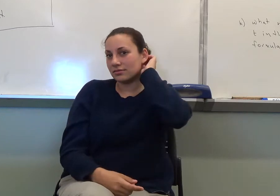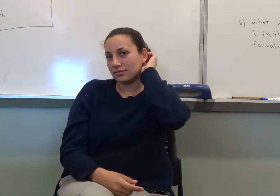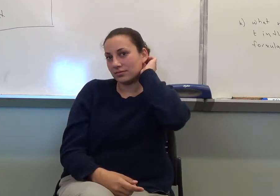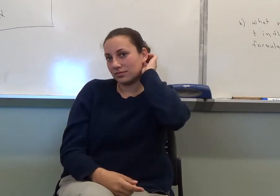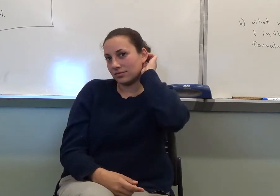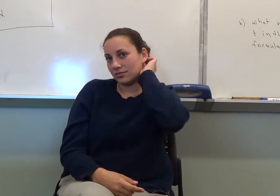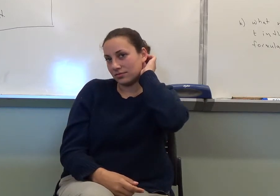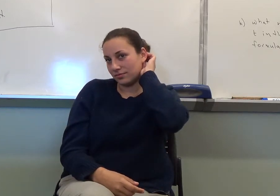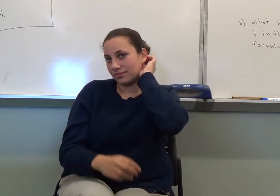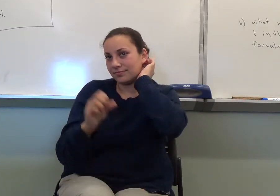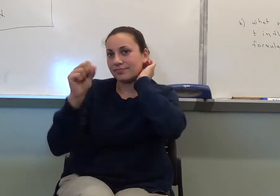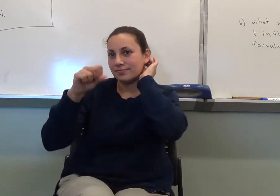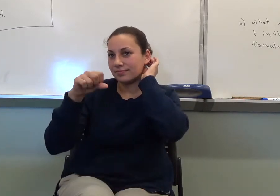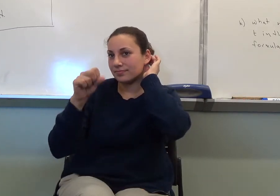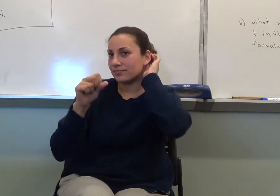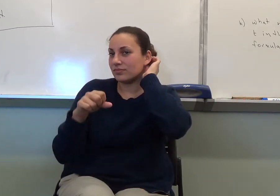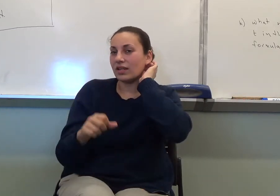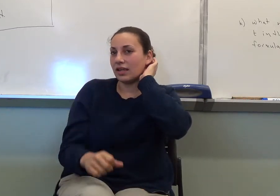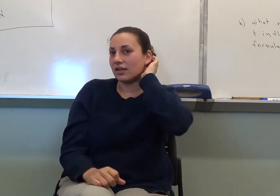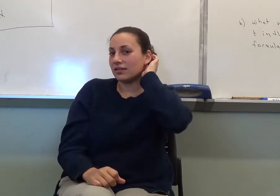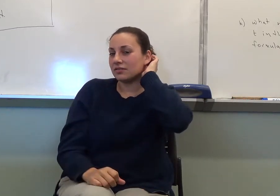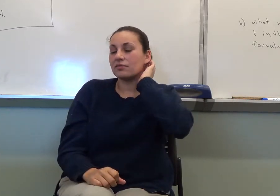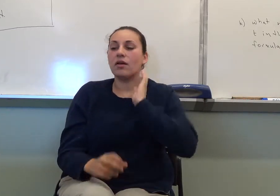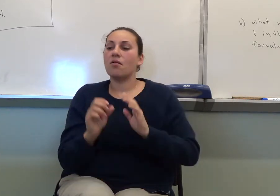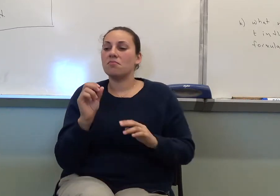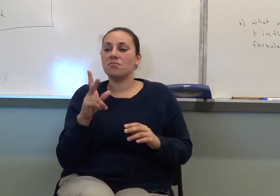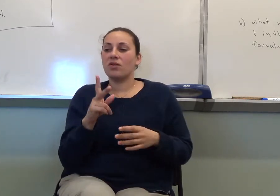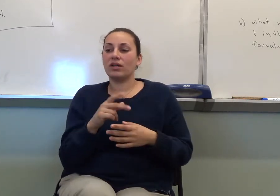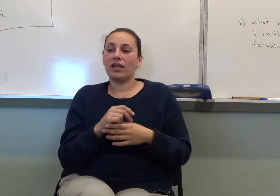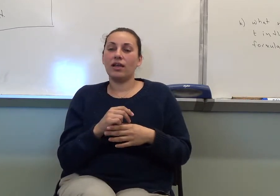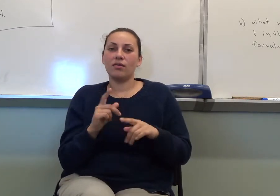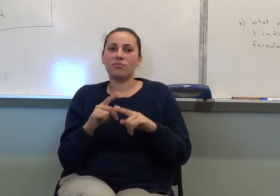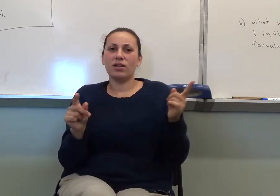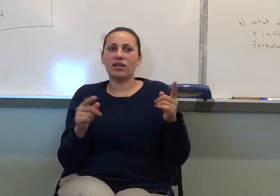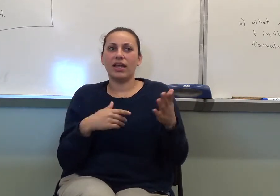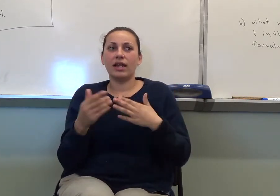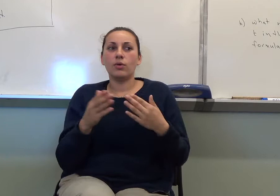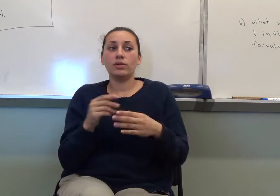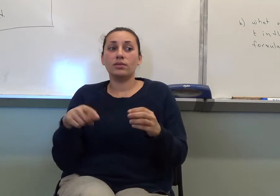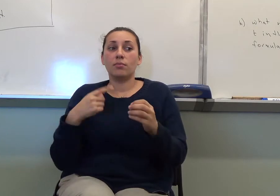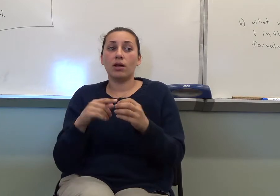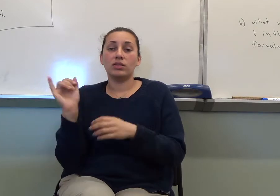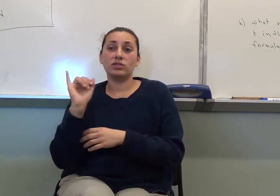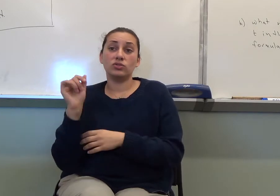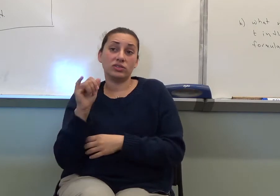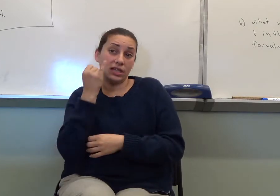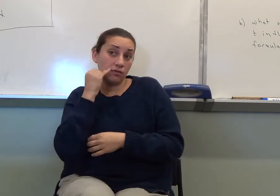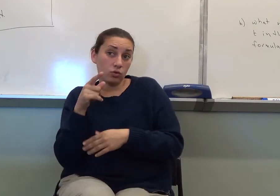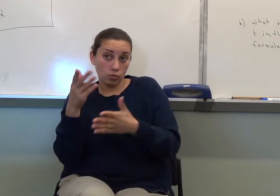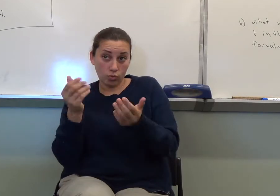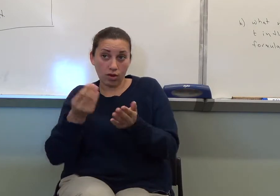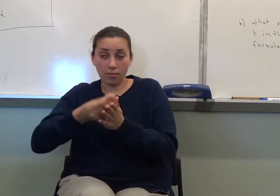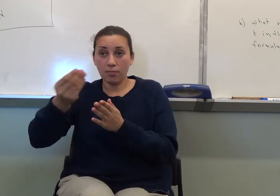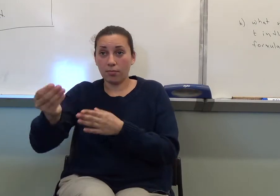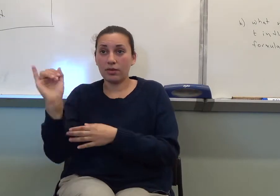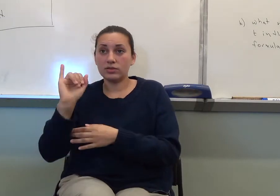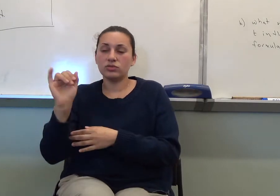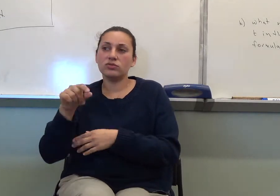of the decrease we already figured out is what? Is $20. So we've got $20 divided by